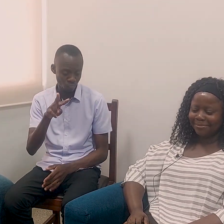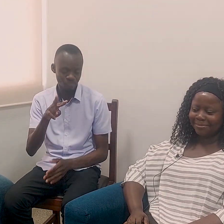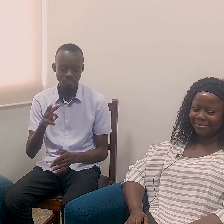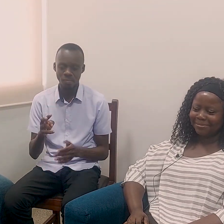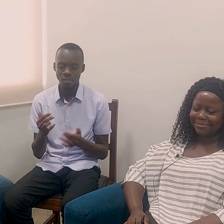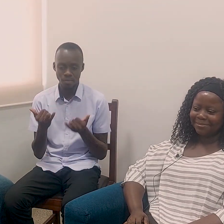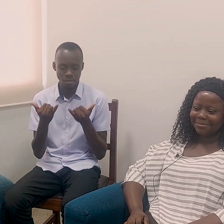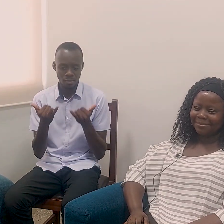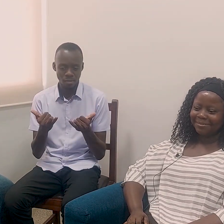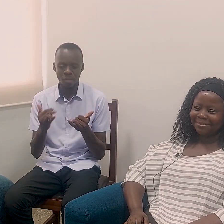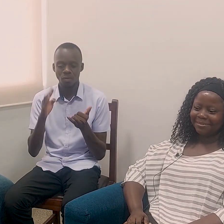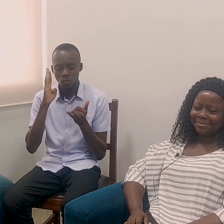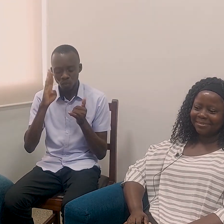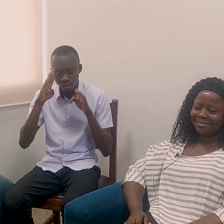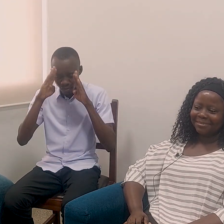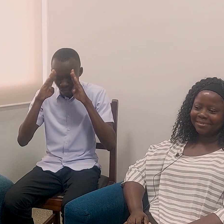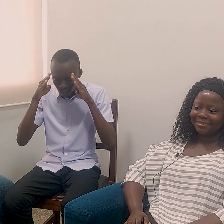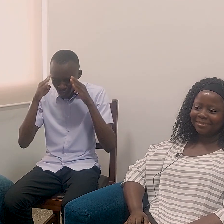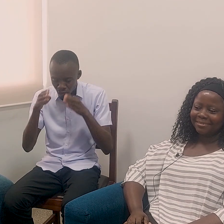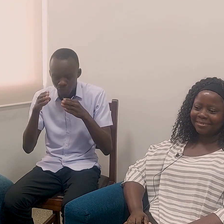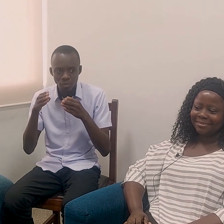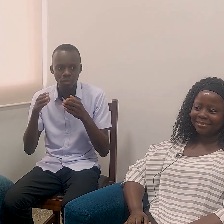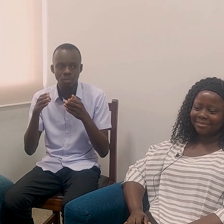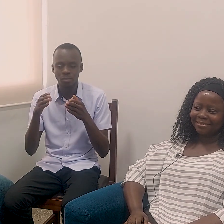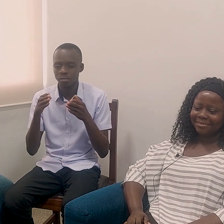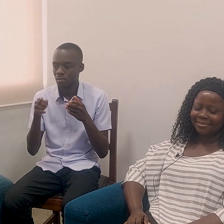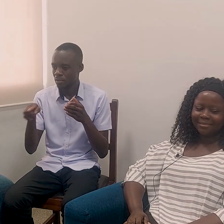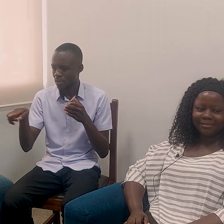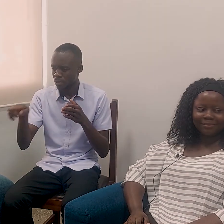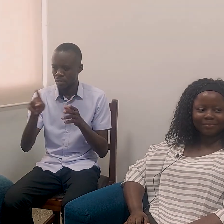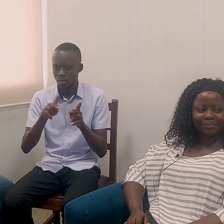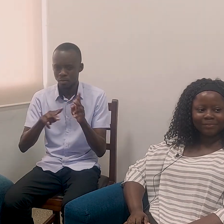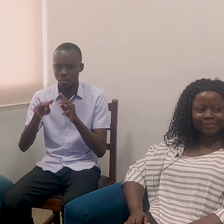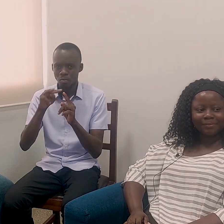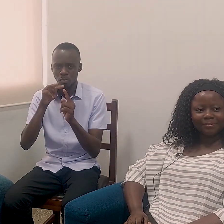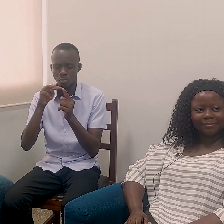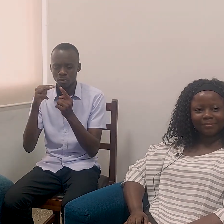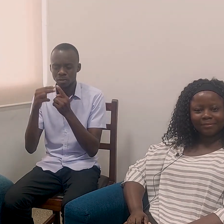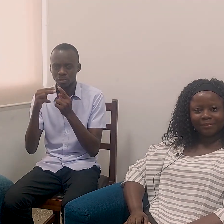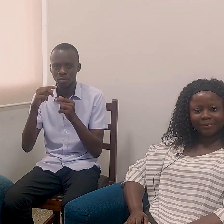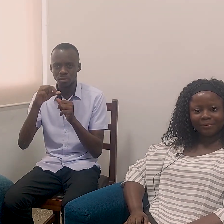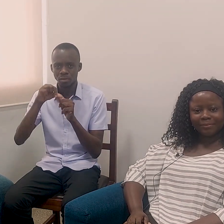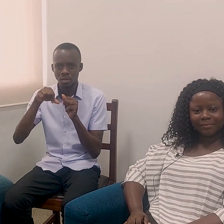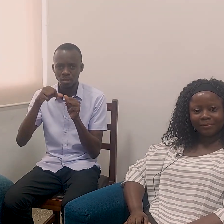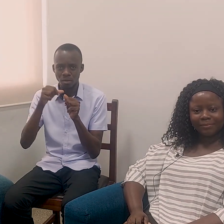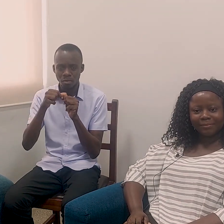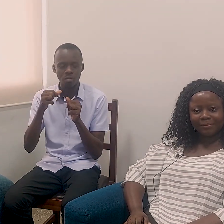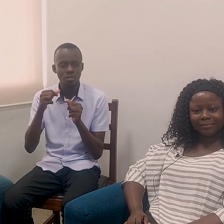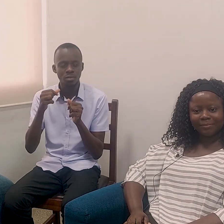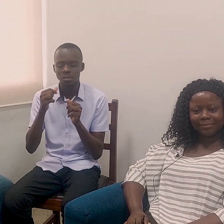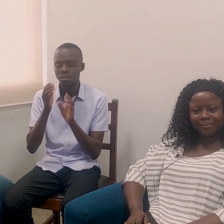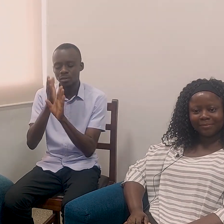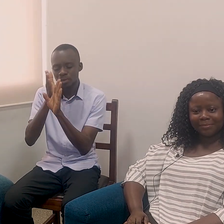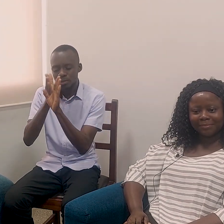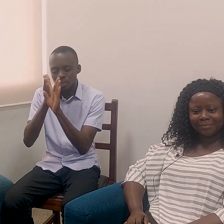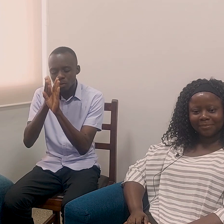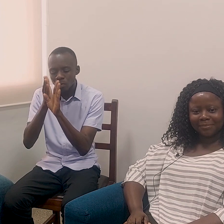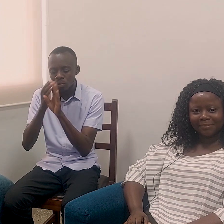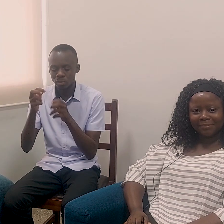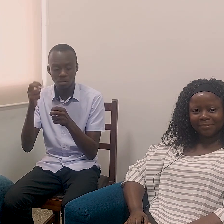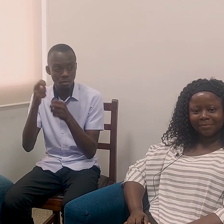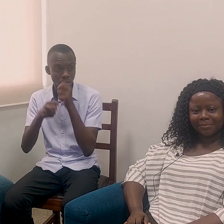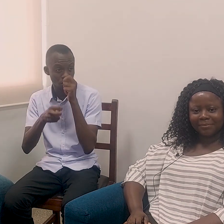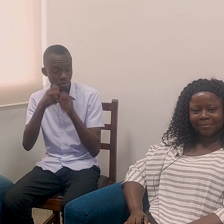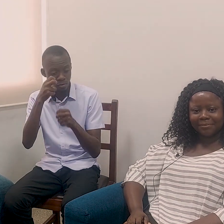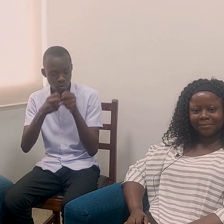going to emphasize the general perceptions people have about psychological disorders and dive deeper